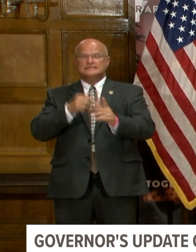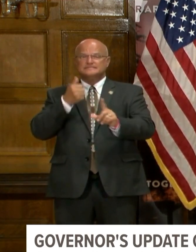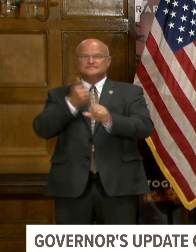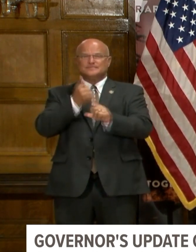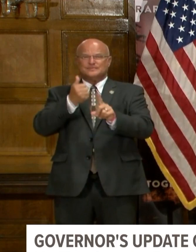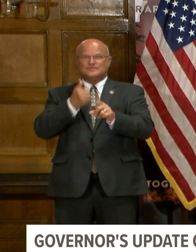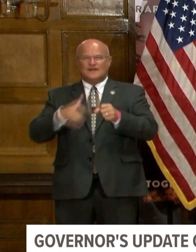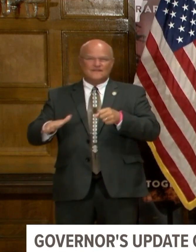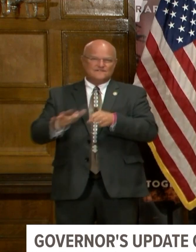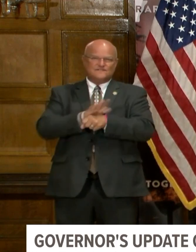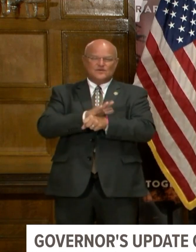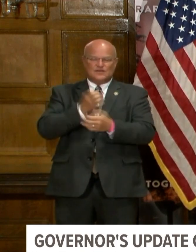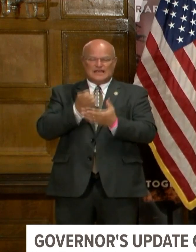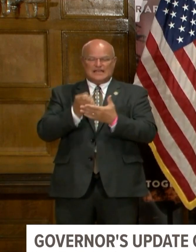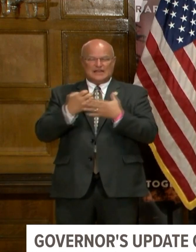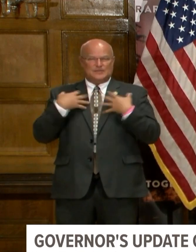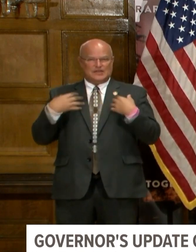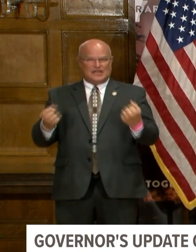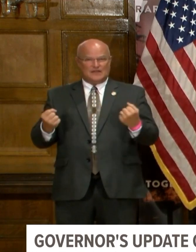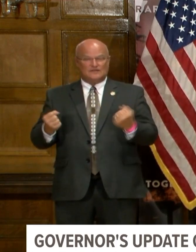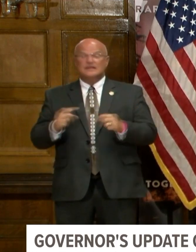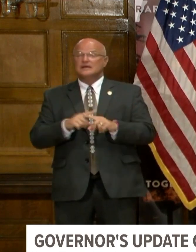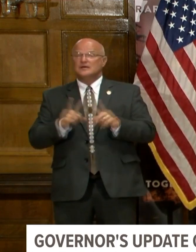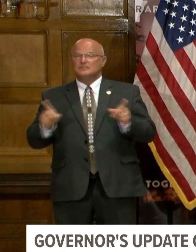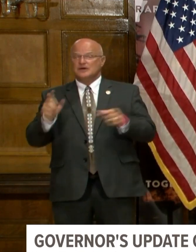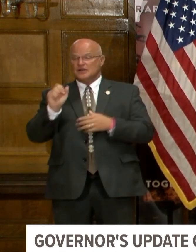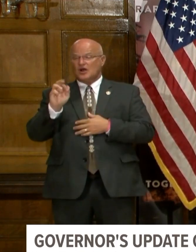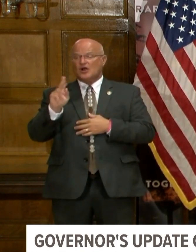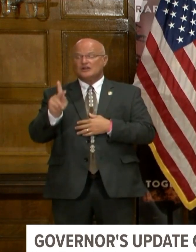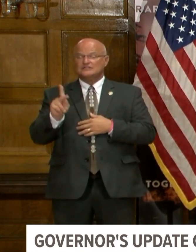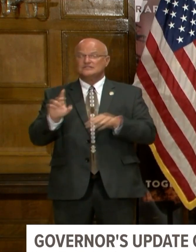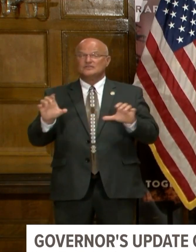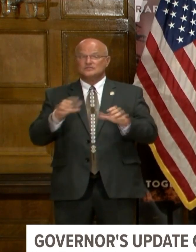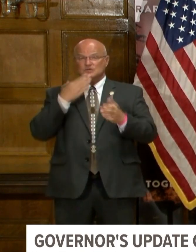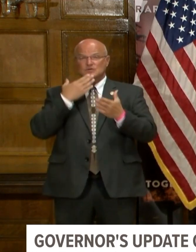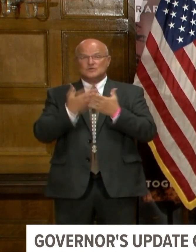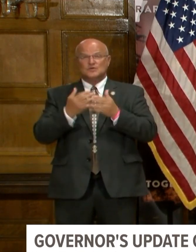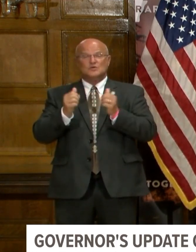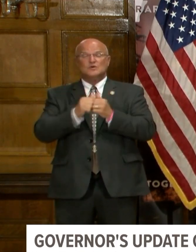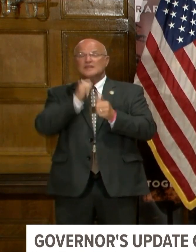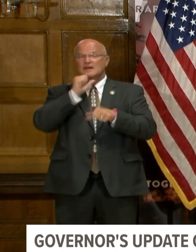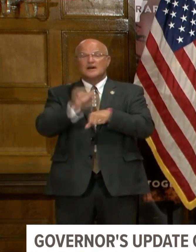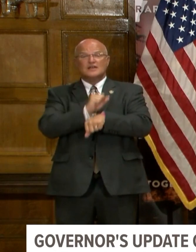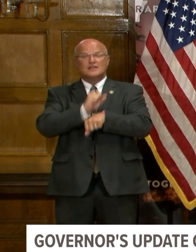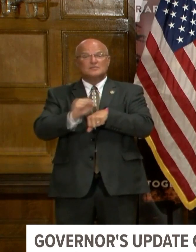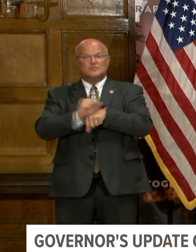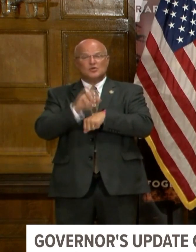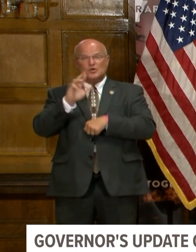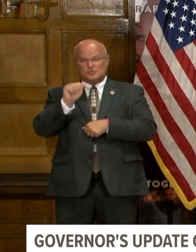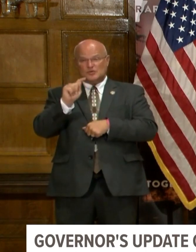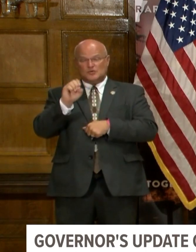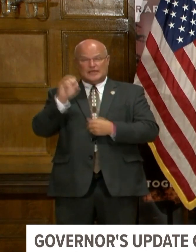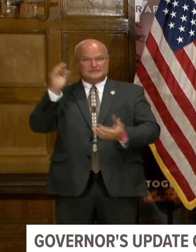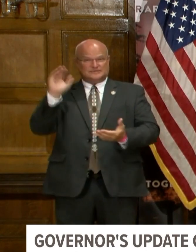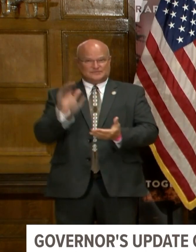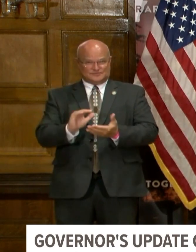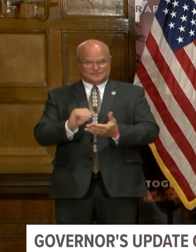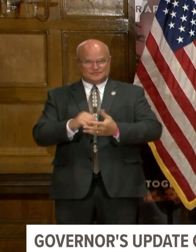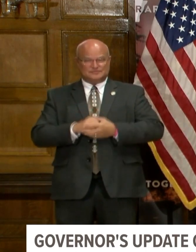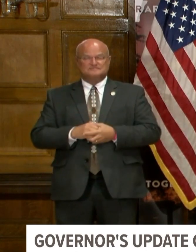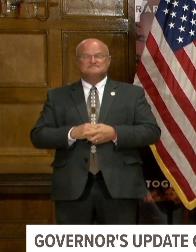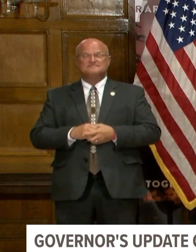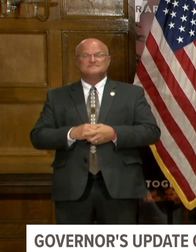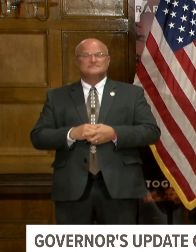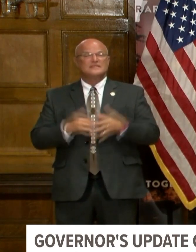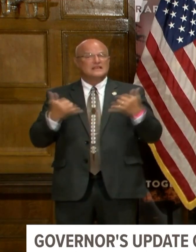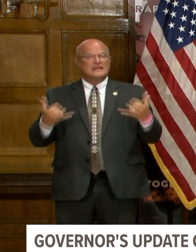recovery. But Arkansas is doing well with that reduced unemployment rate. In terms of cases, let me go ahead